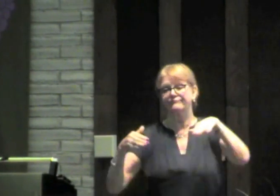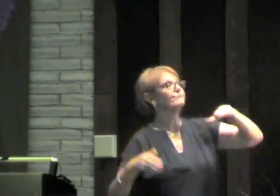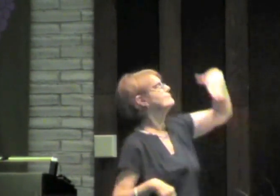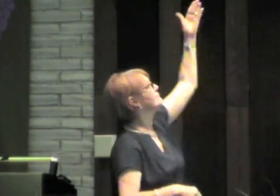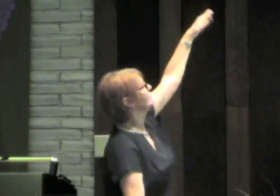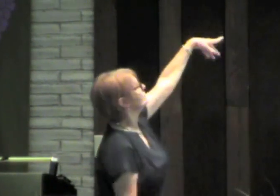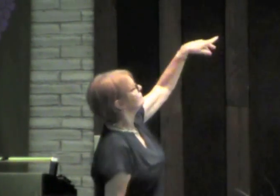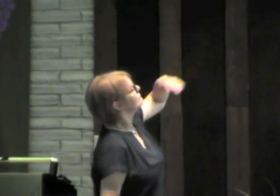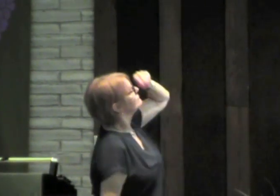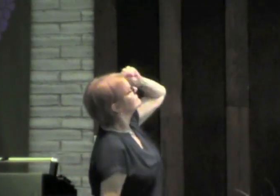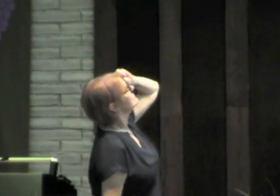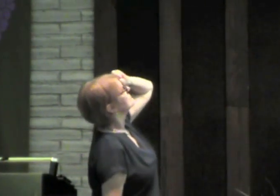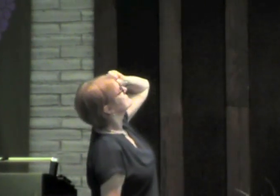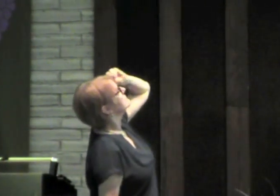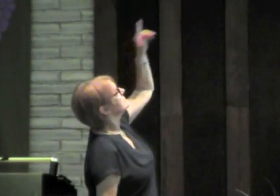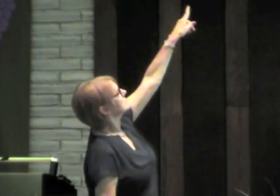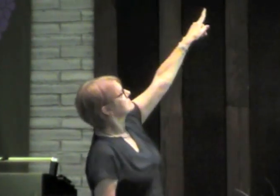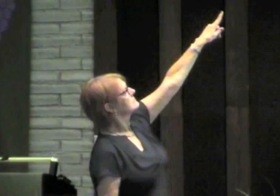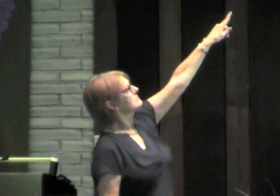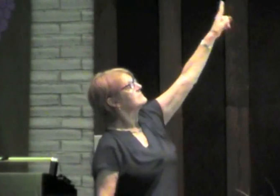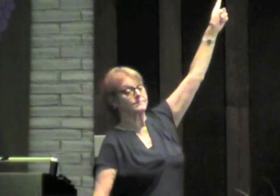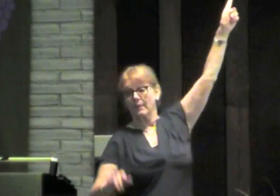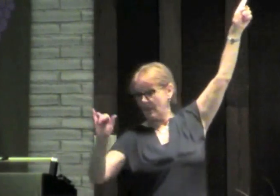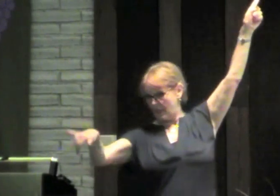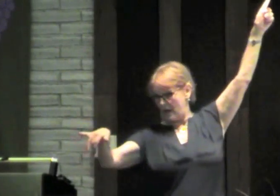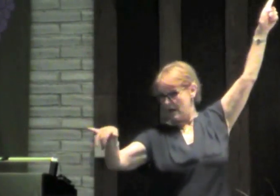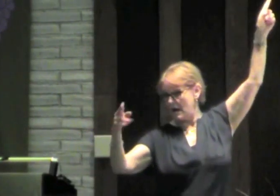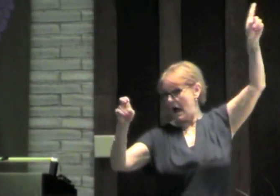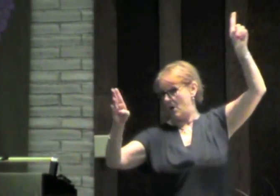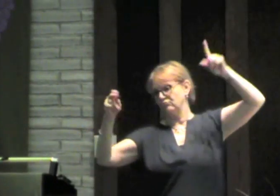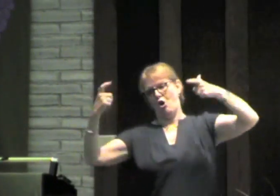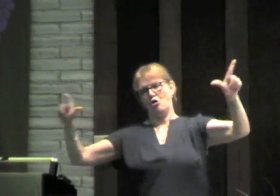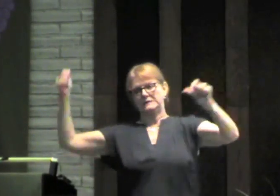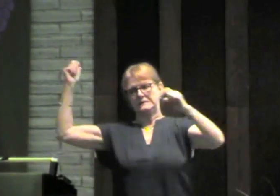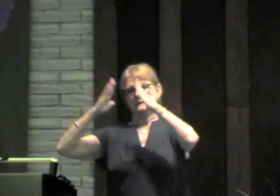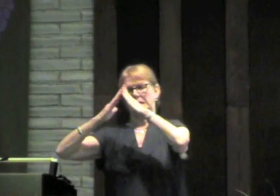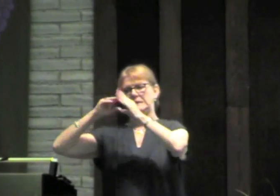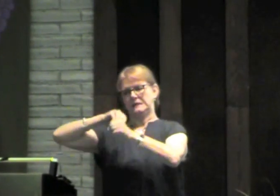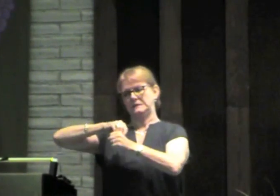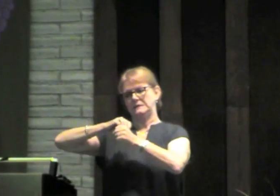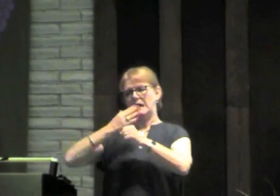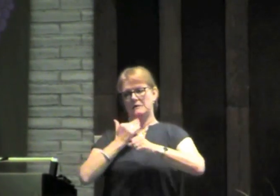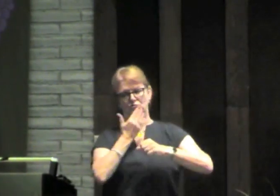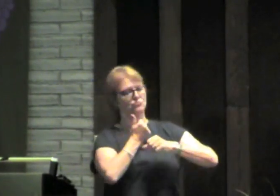mean, it's a very impoverished country, or city, excuse me. And Hebron is the largest